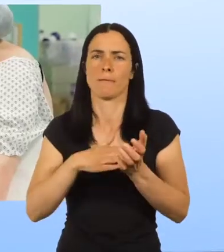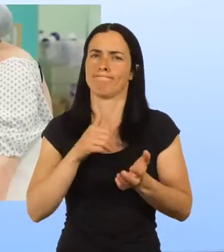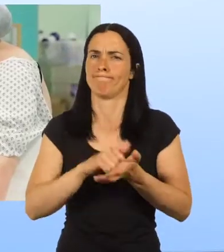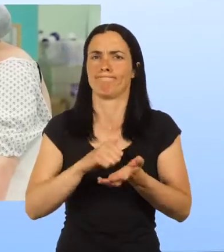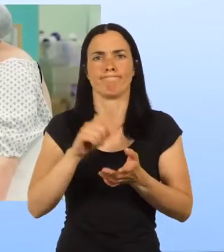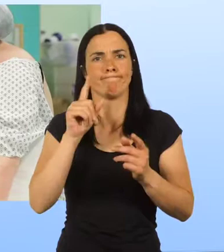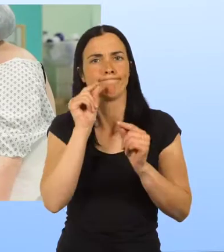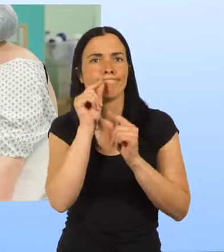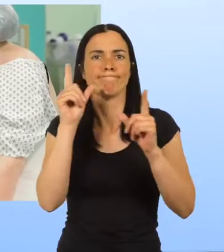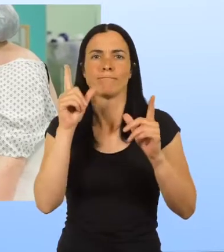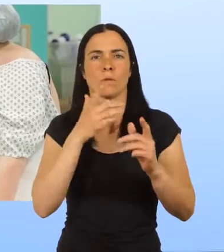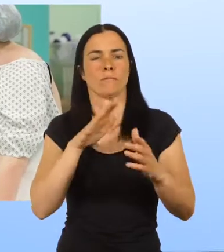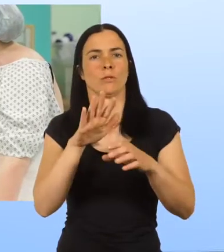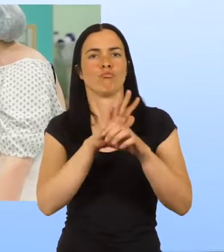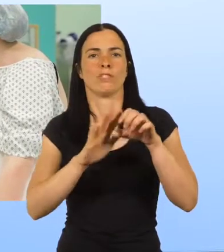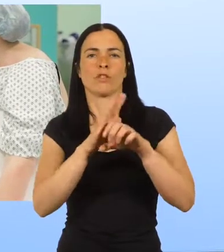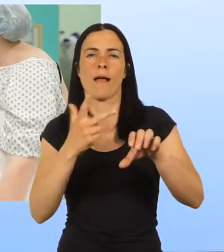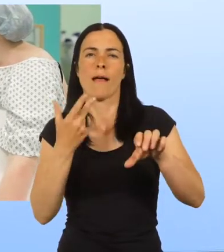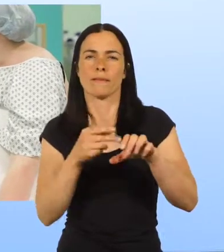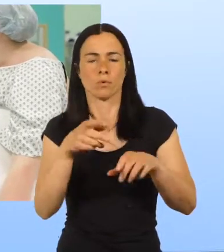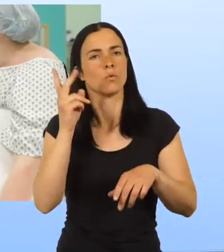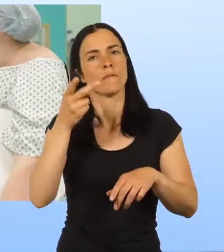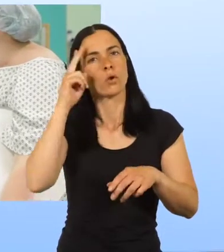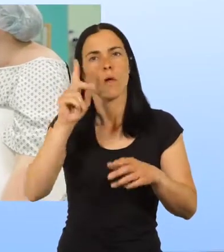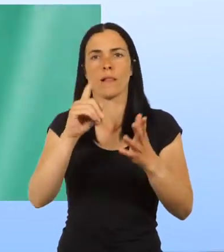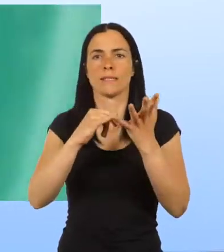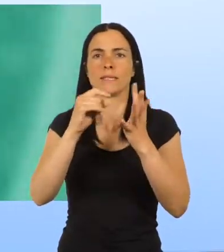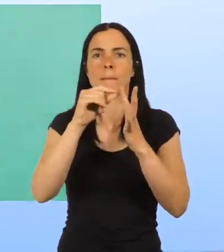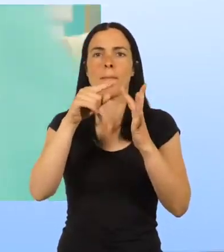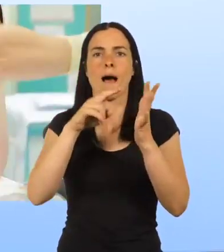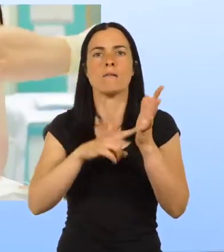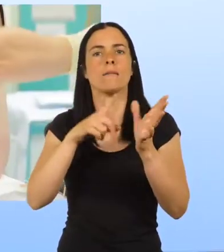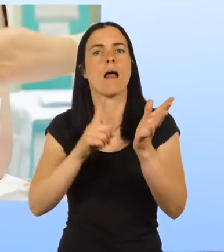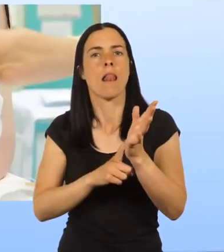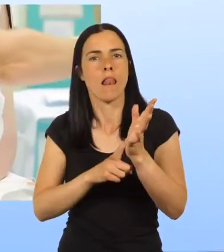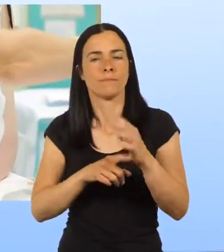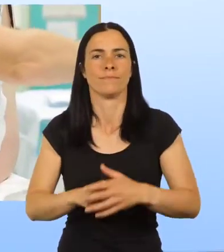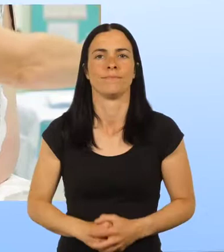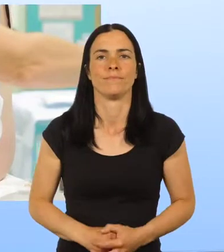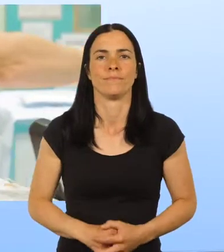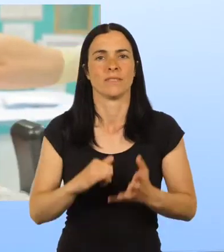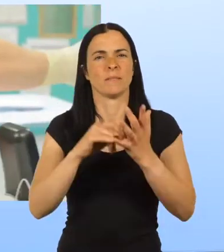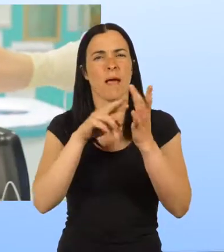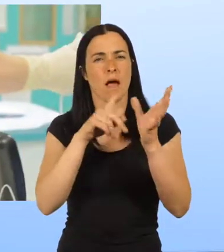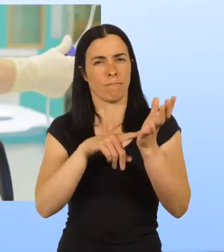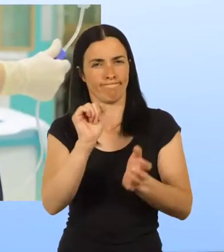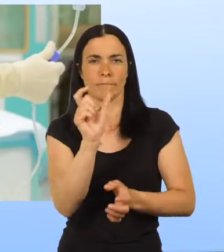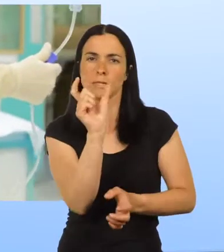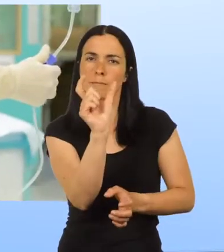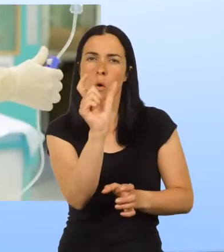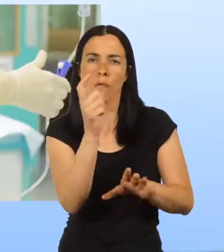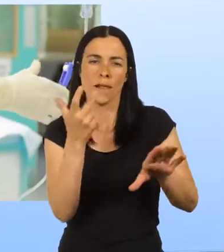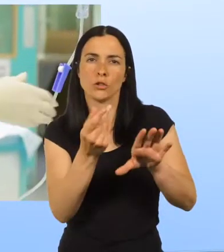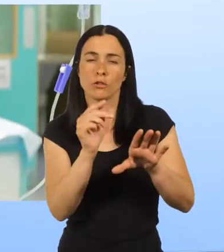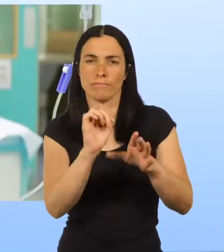Most mothers want to be awake and therefore choose to have a regional anaesthetic. This is often called a spinal. A spinal